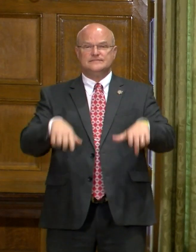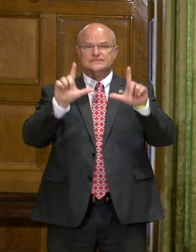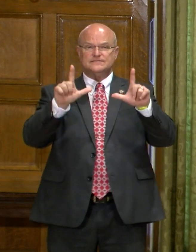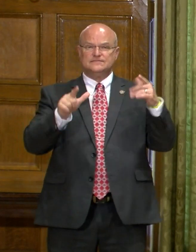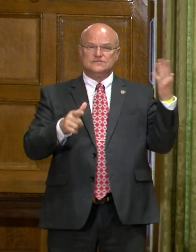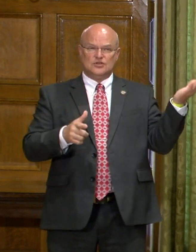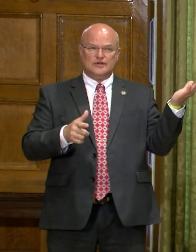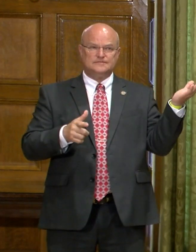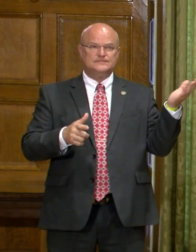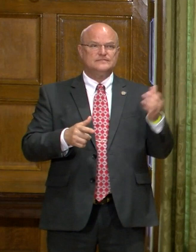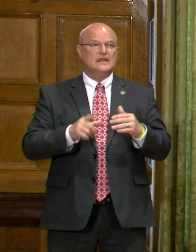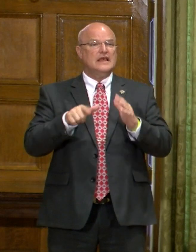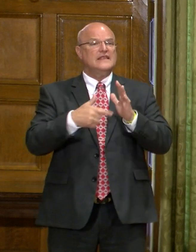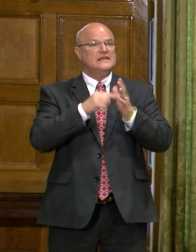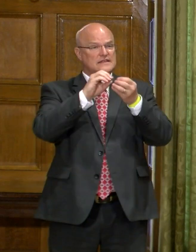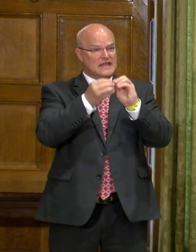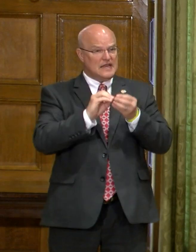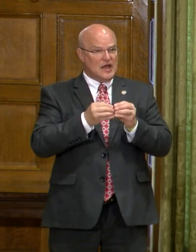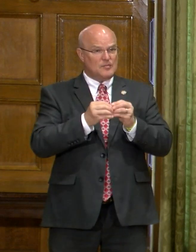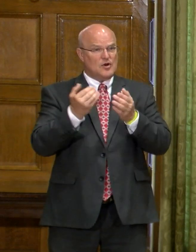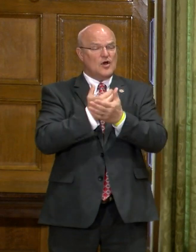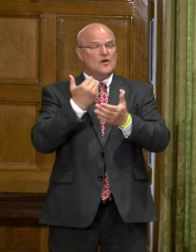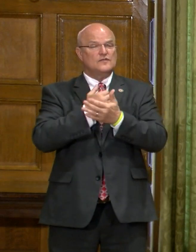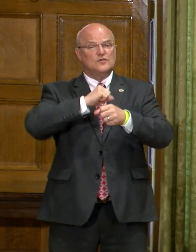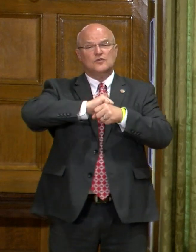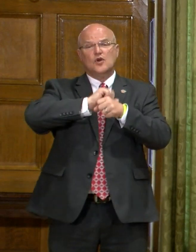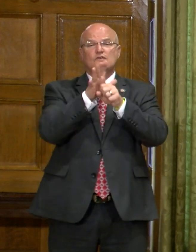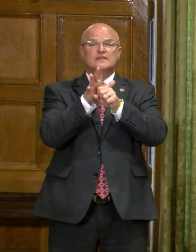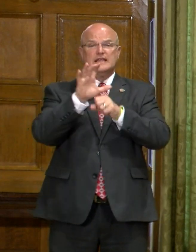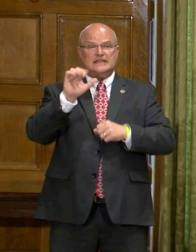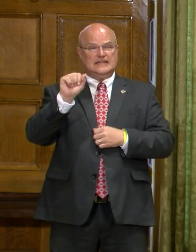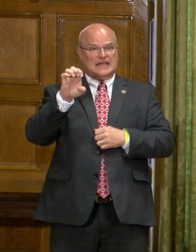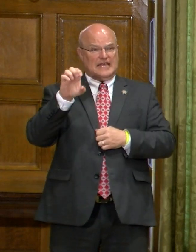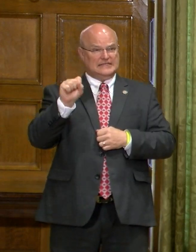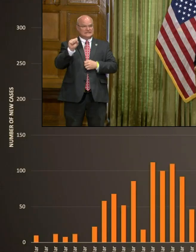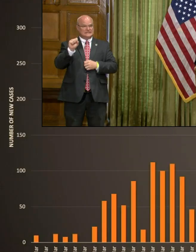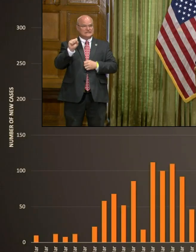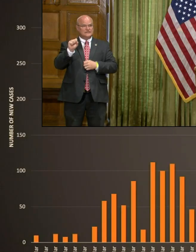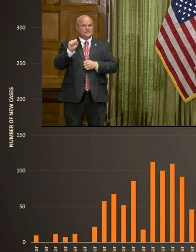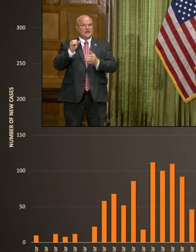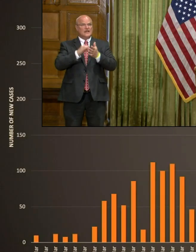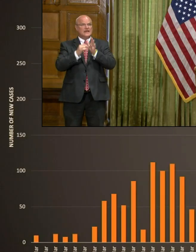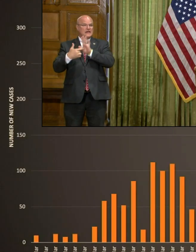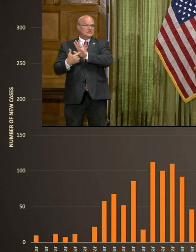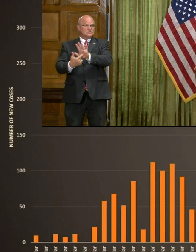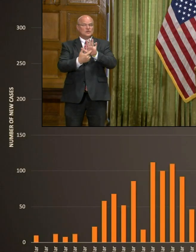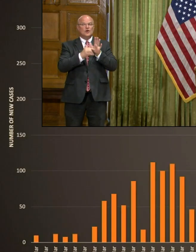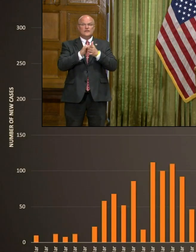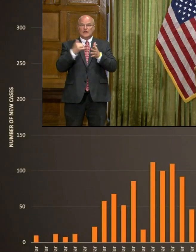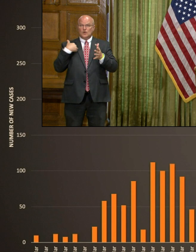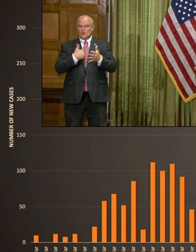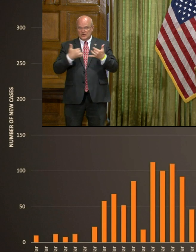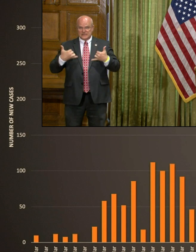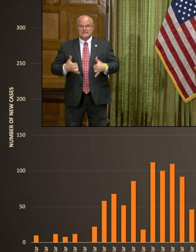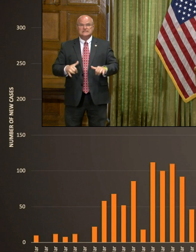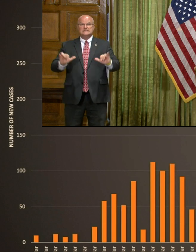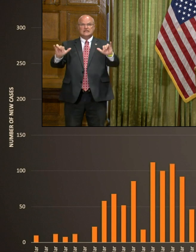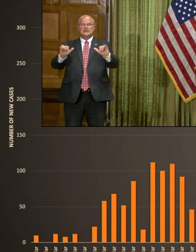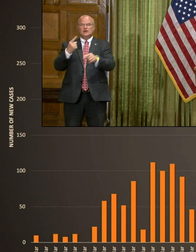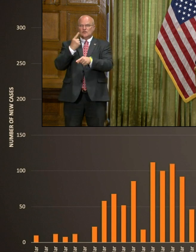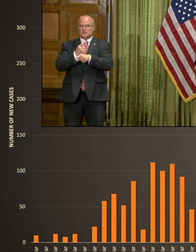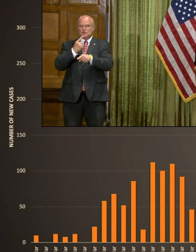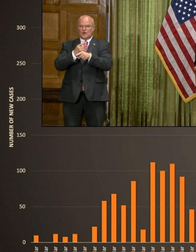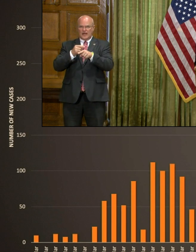the chart. These are the number of new COVID-19 cases, which reflects that we're still in the